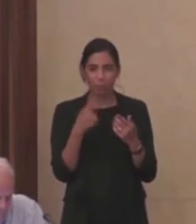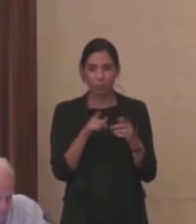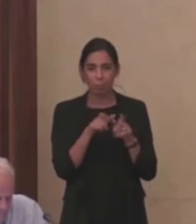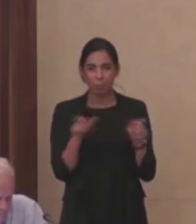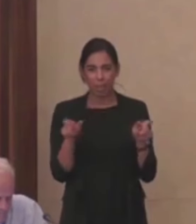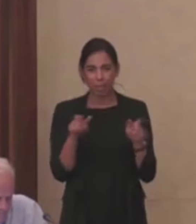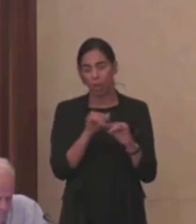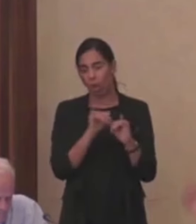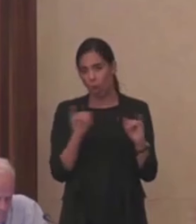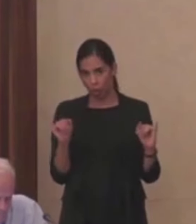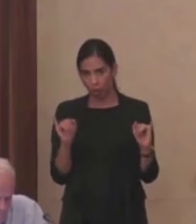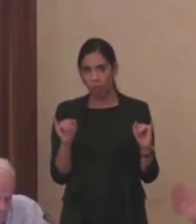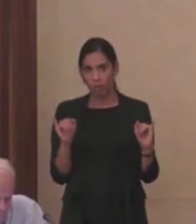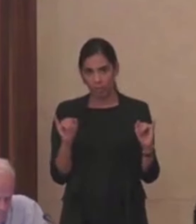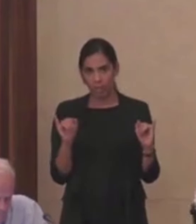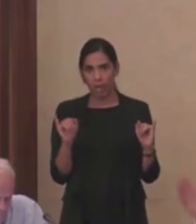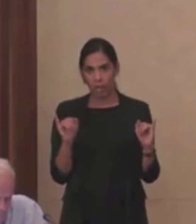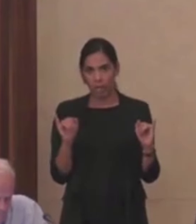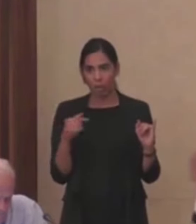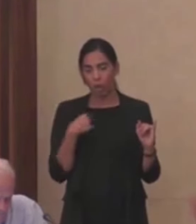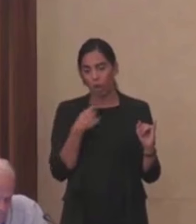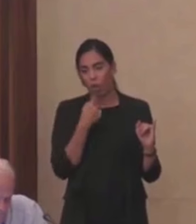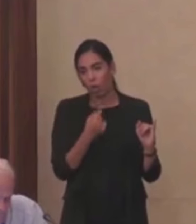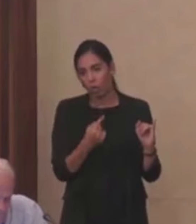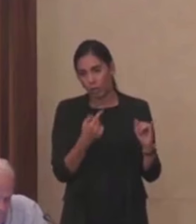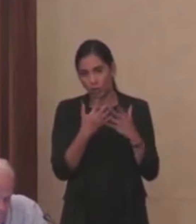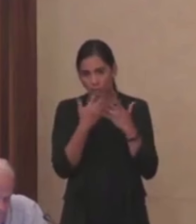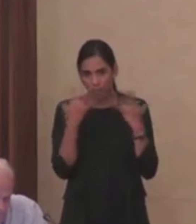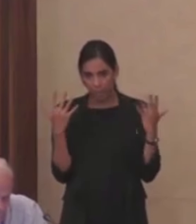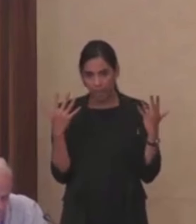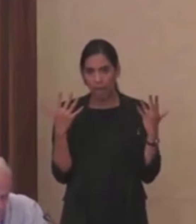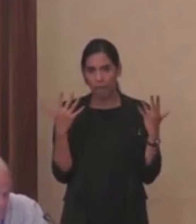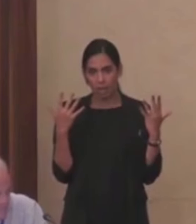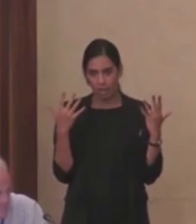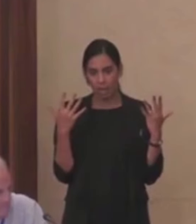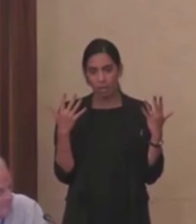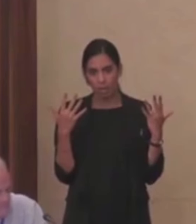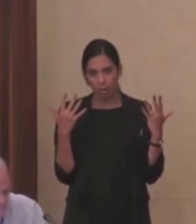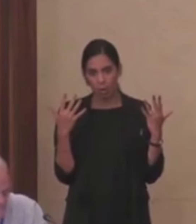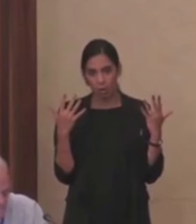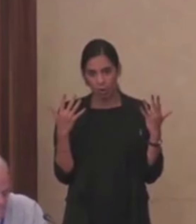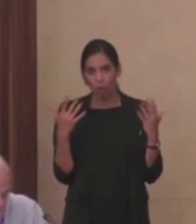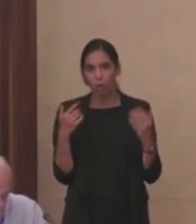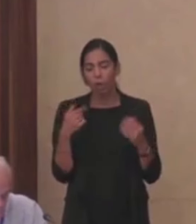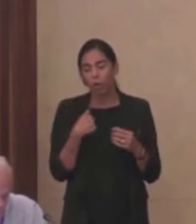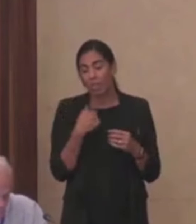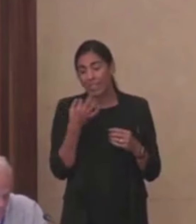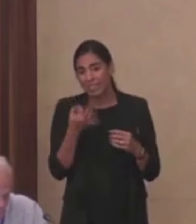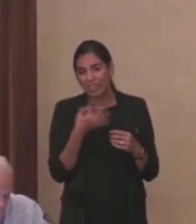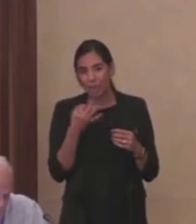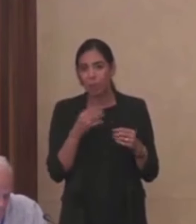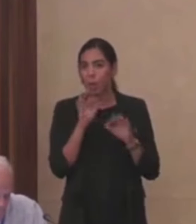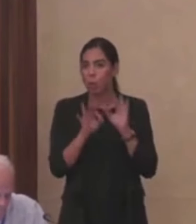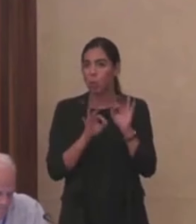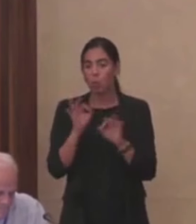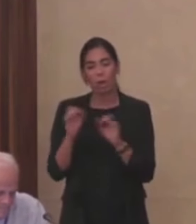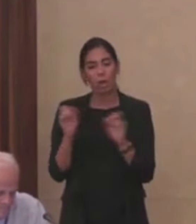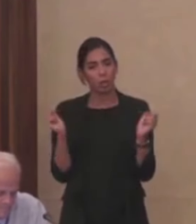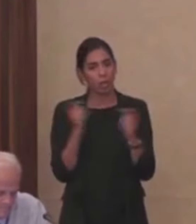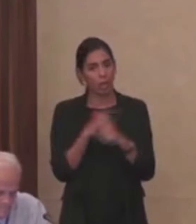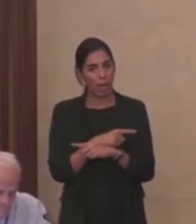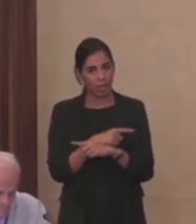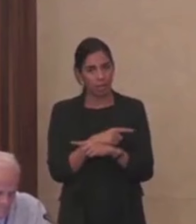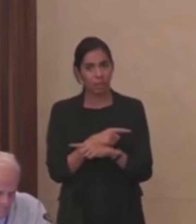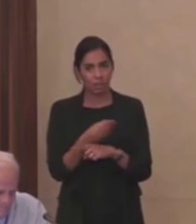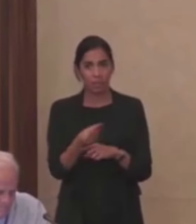and I want to say this publicly because I've been attacked. I've always treated these